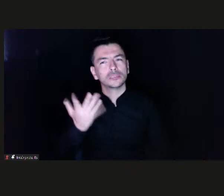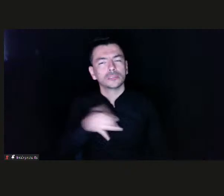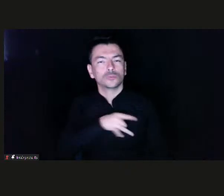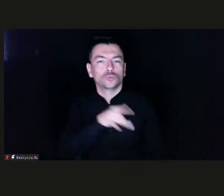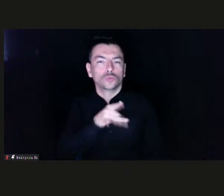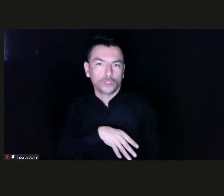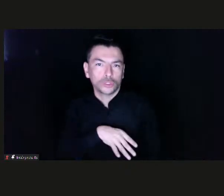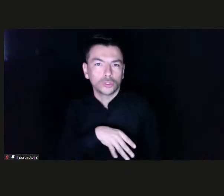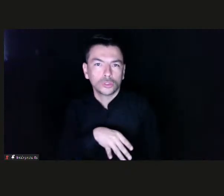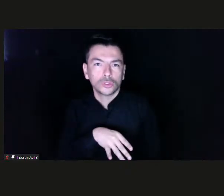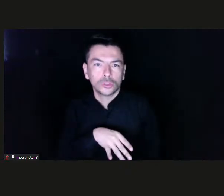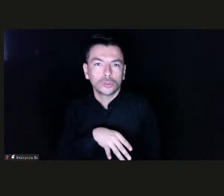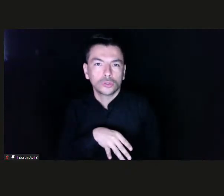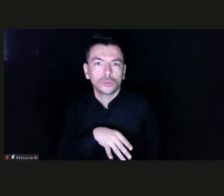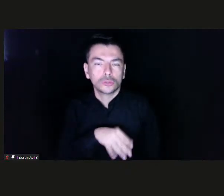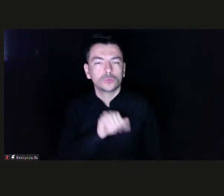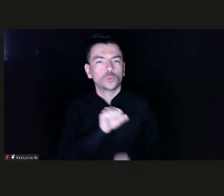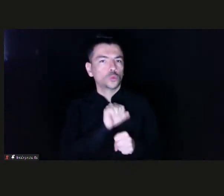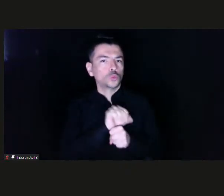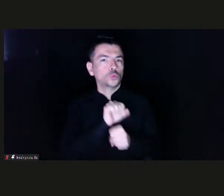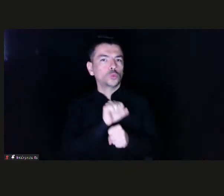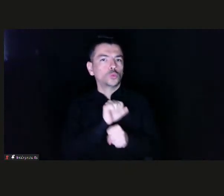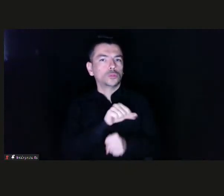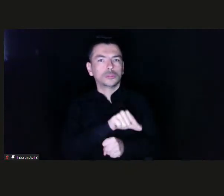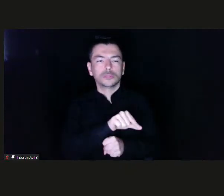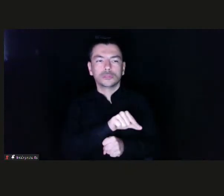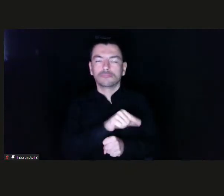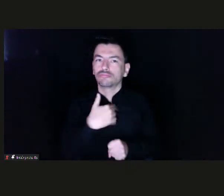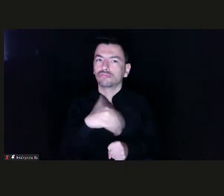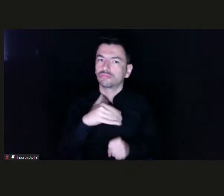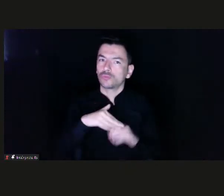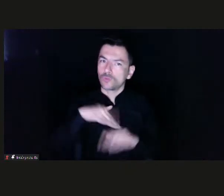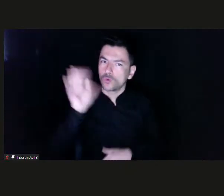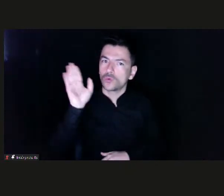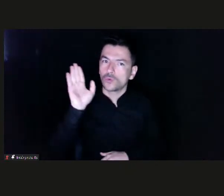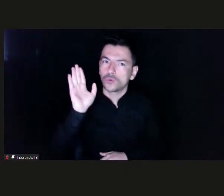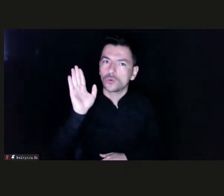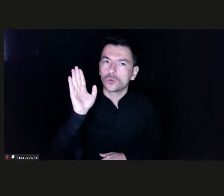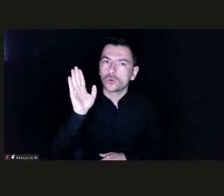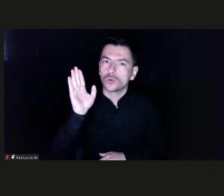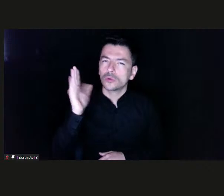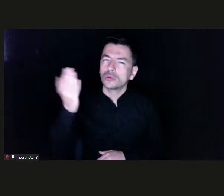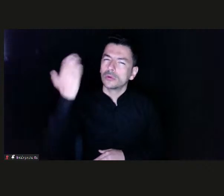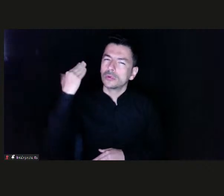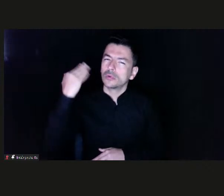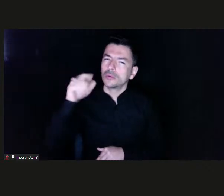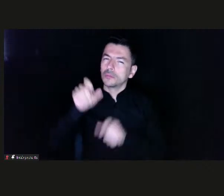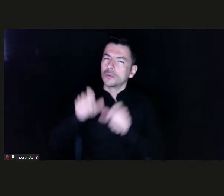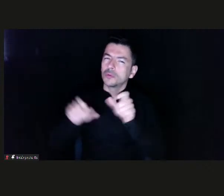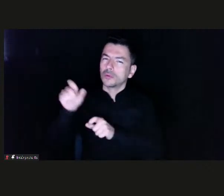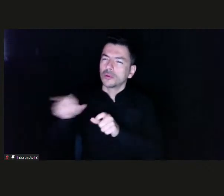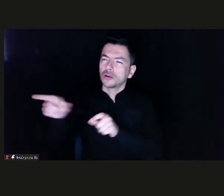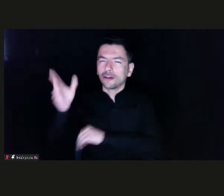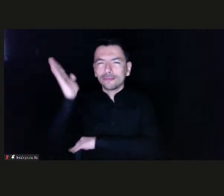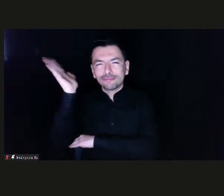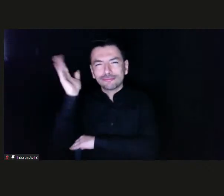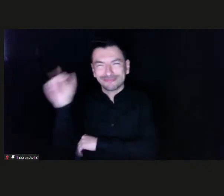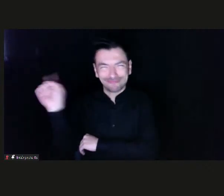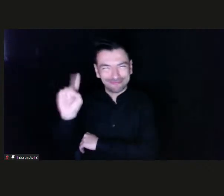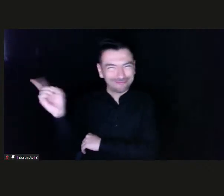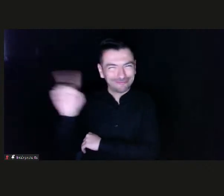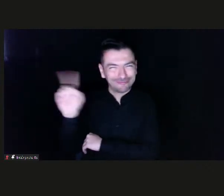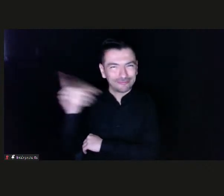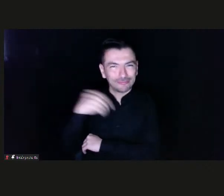new input. But what I want to stress is that I remember very well when on 9th of